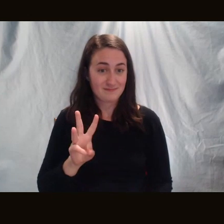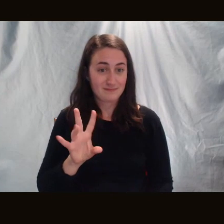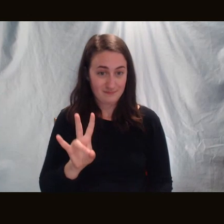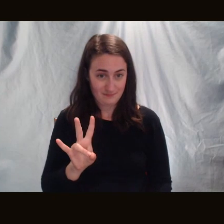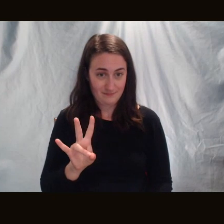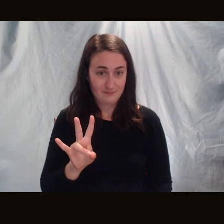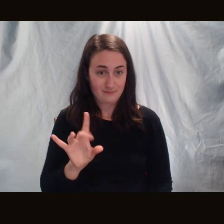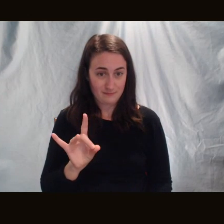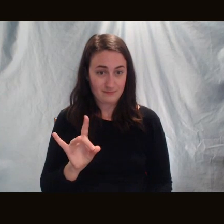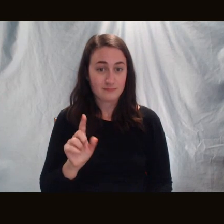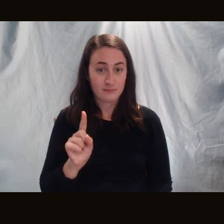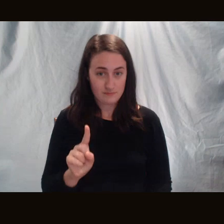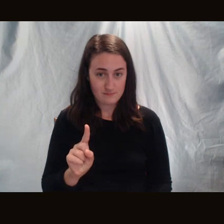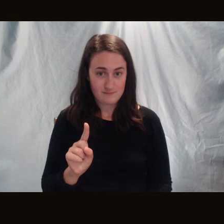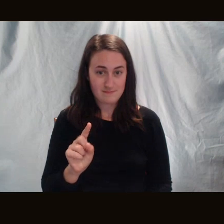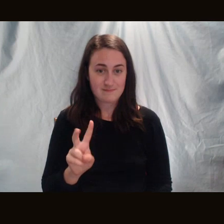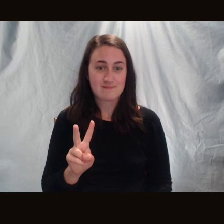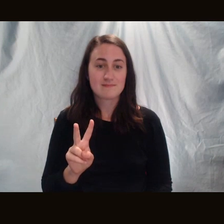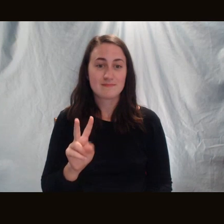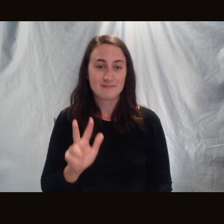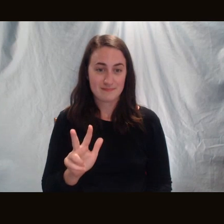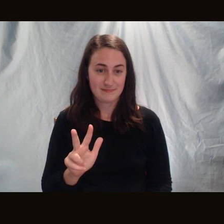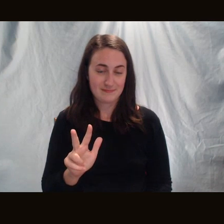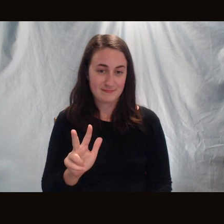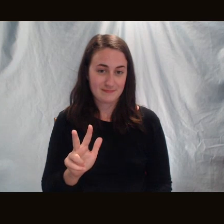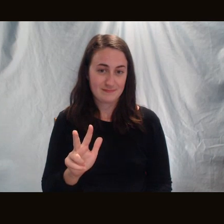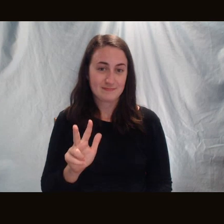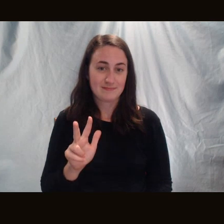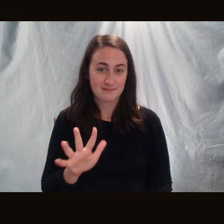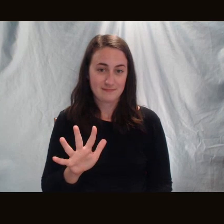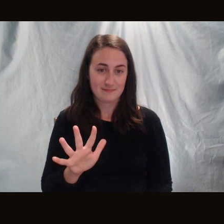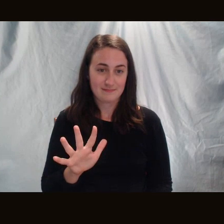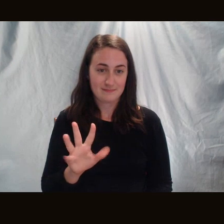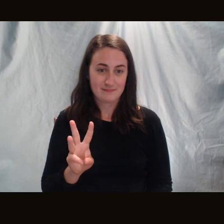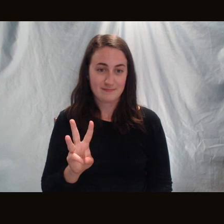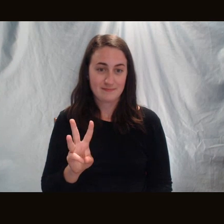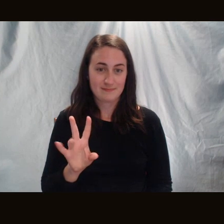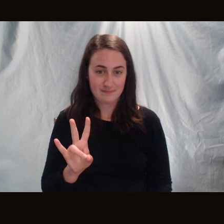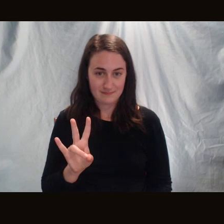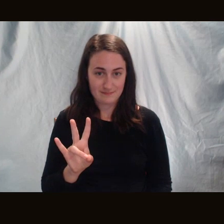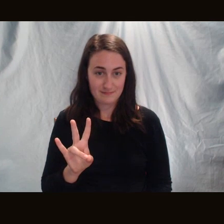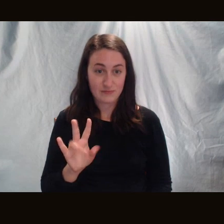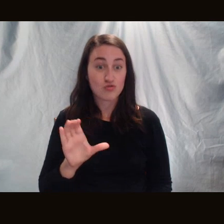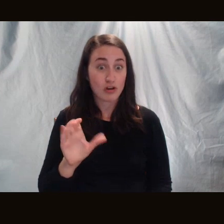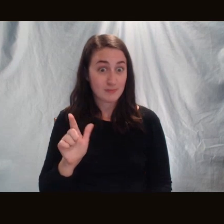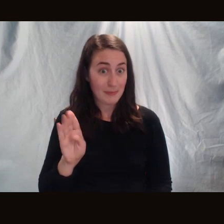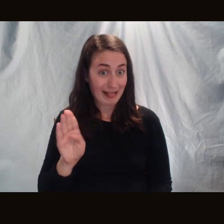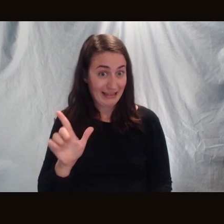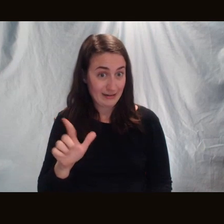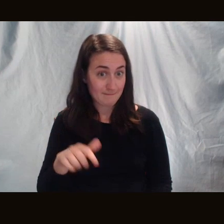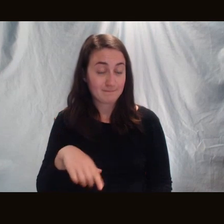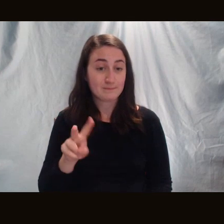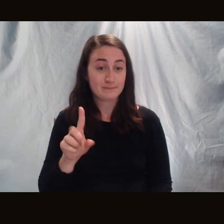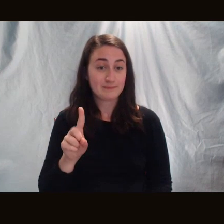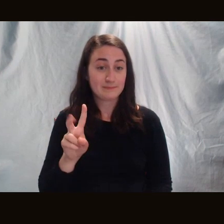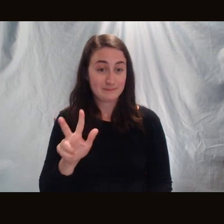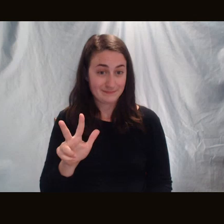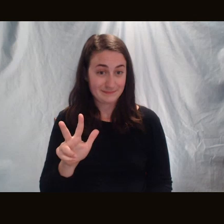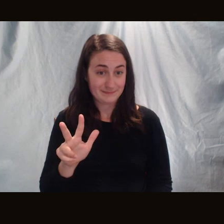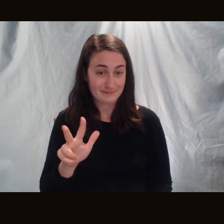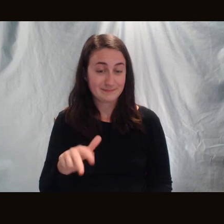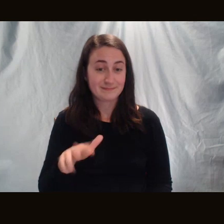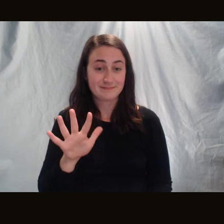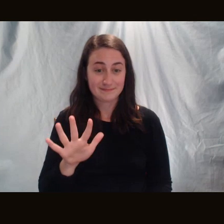6, 7, basic, 1, 2, 3, then 5, 6, crossbody lead, 1, 2,